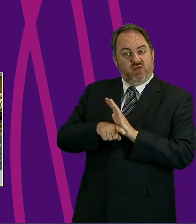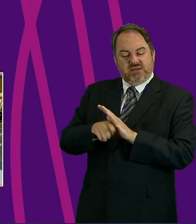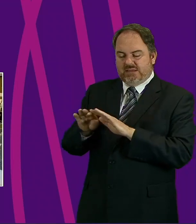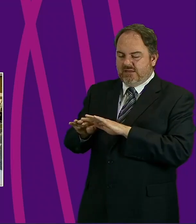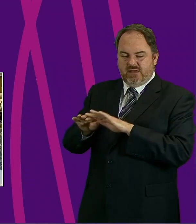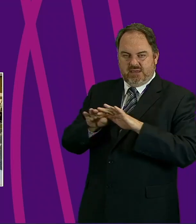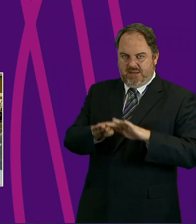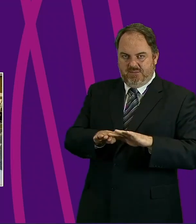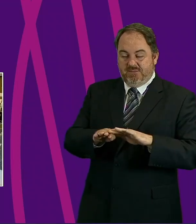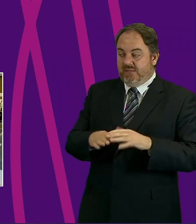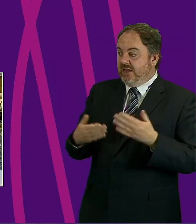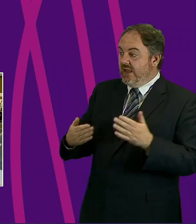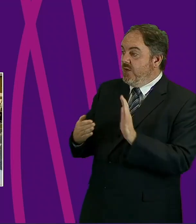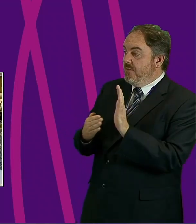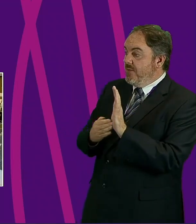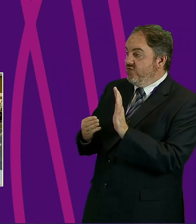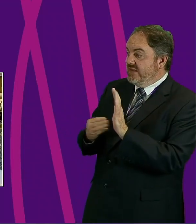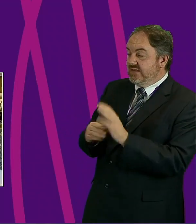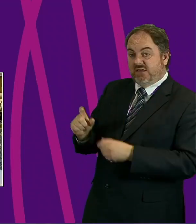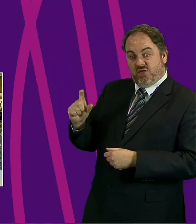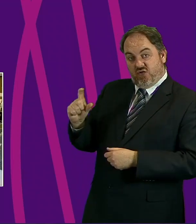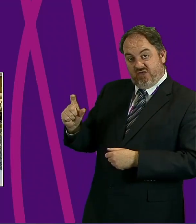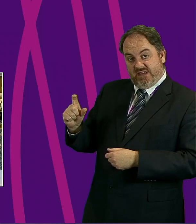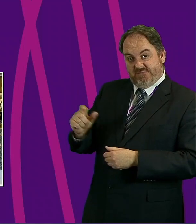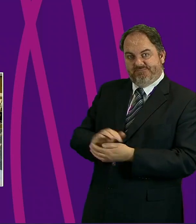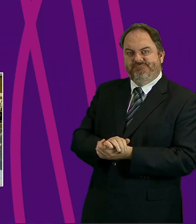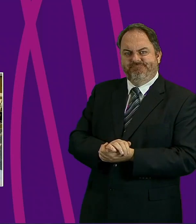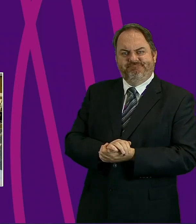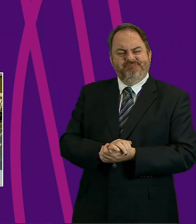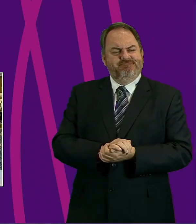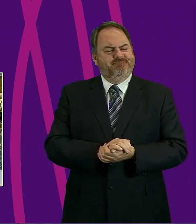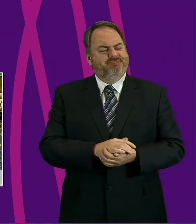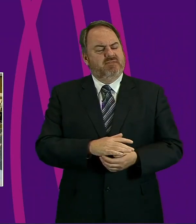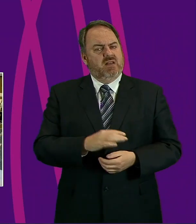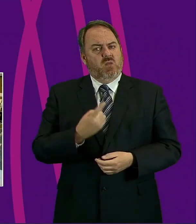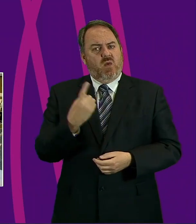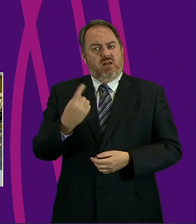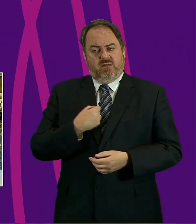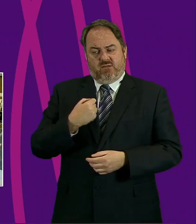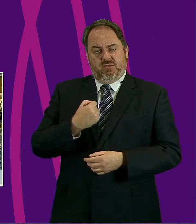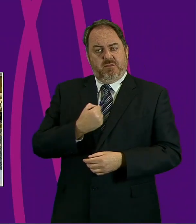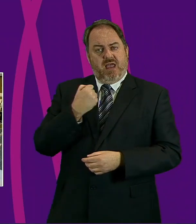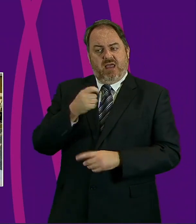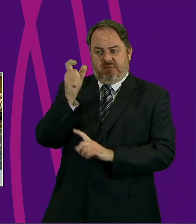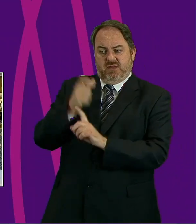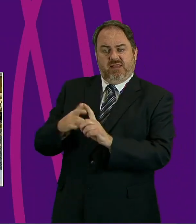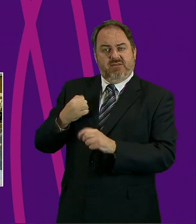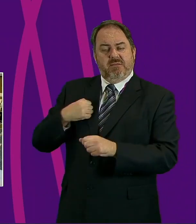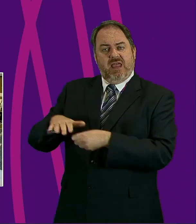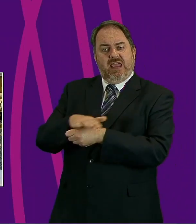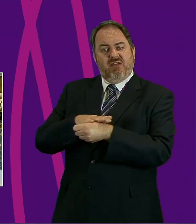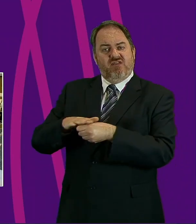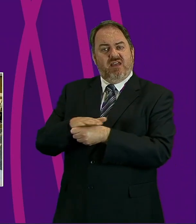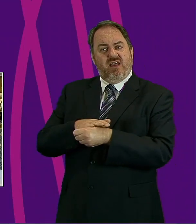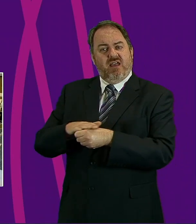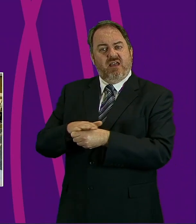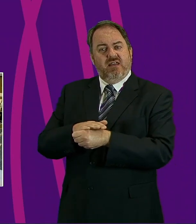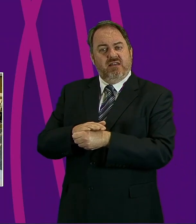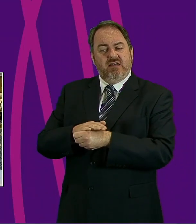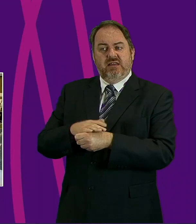Maurice Corrie, to be followed by James Kelly. Presiding Officer, one of my constituents who's in remission from stage 4 prostate cancer has